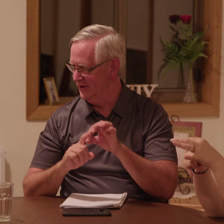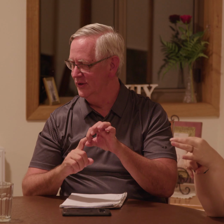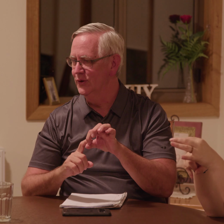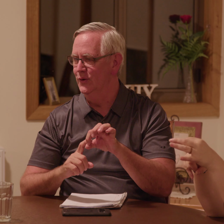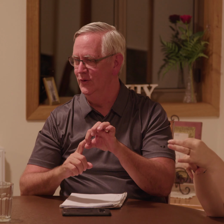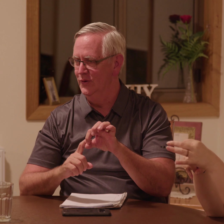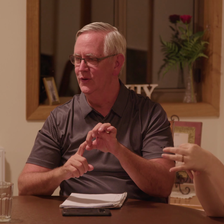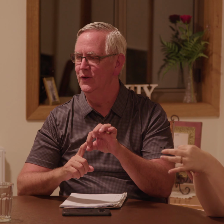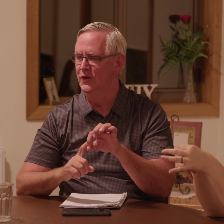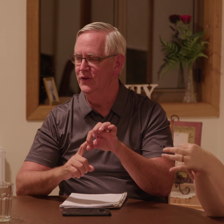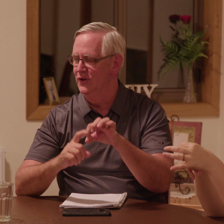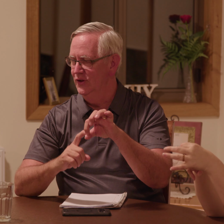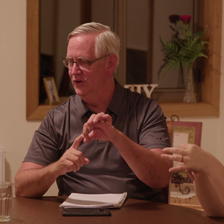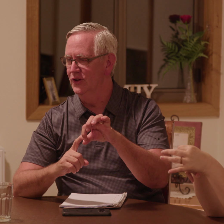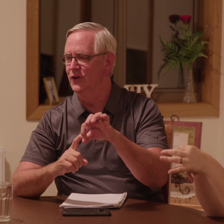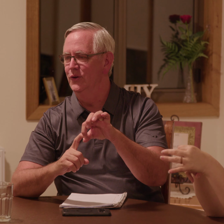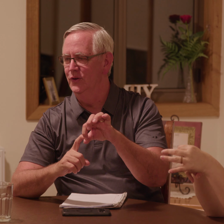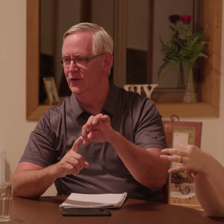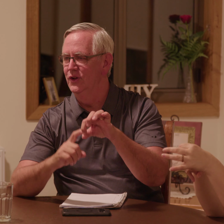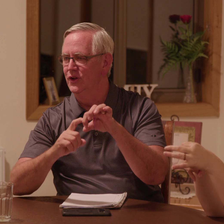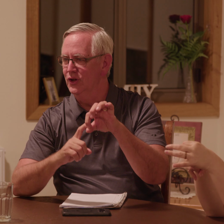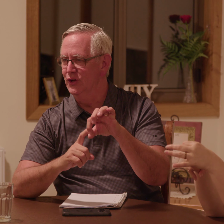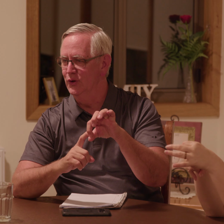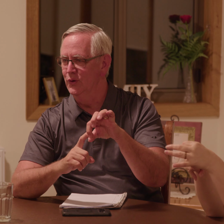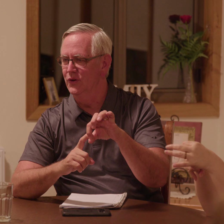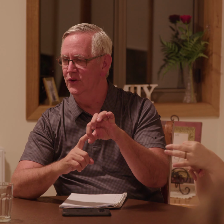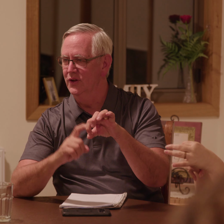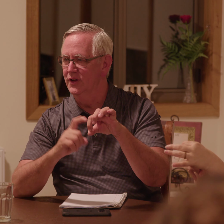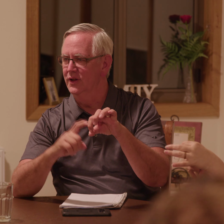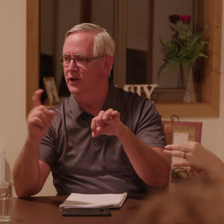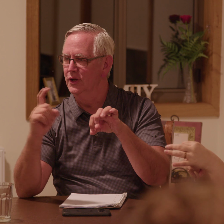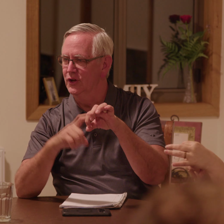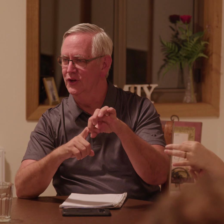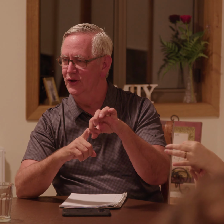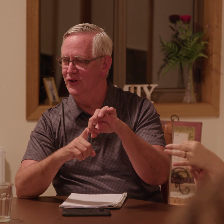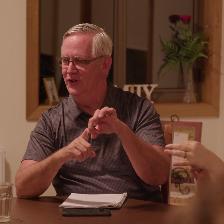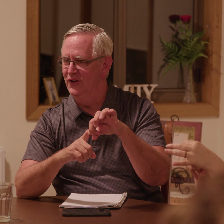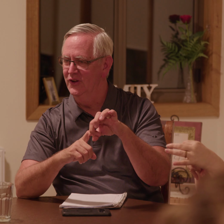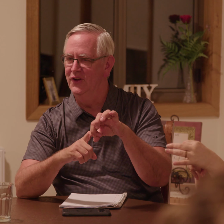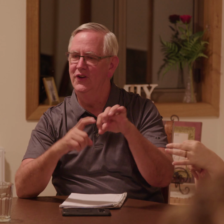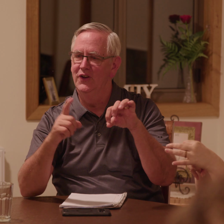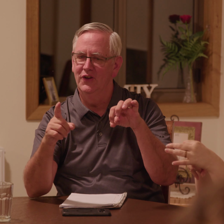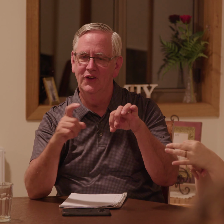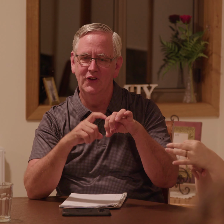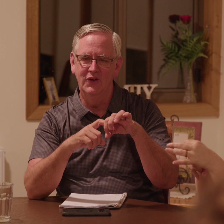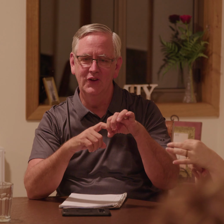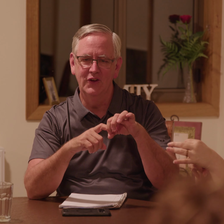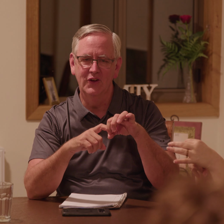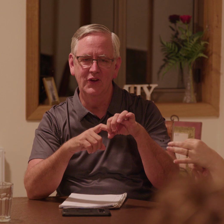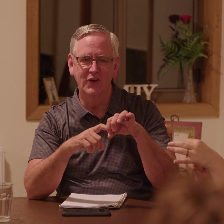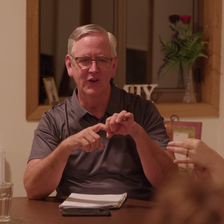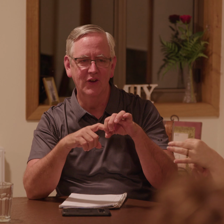There you go. And then Q. Oh, you actually changed it because I used to do P,